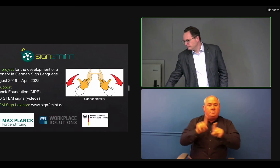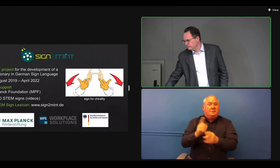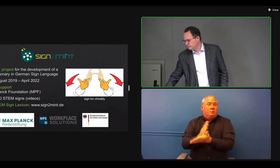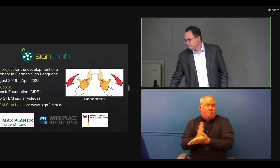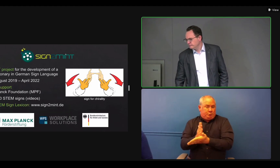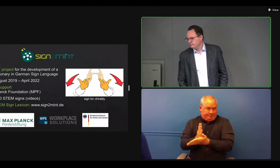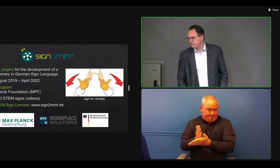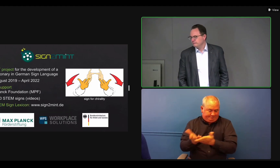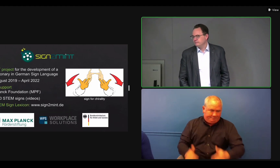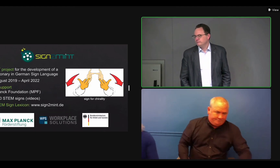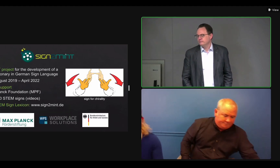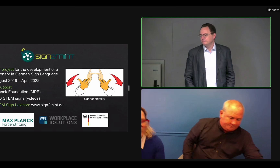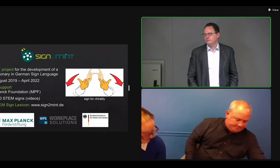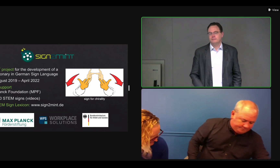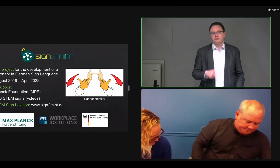effectively.